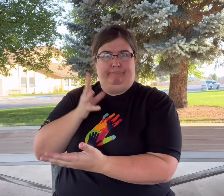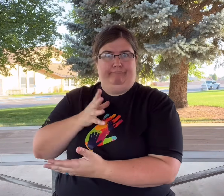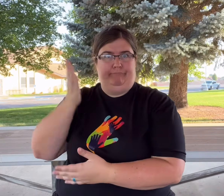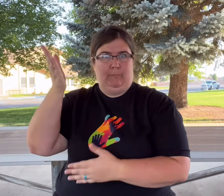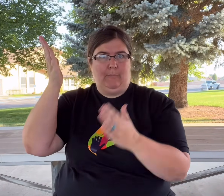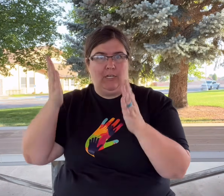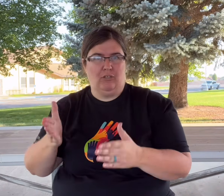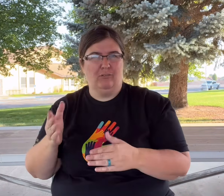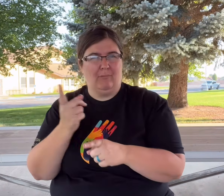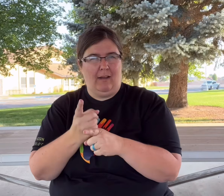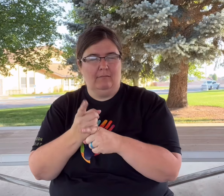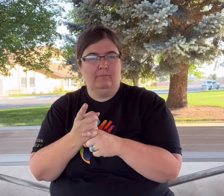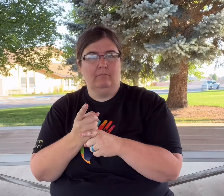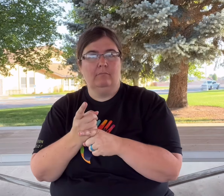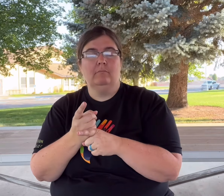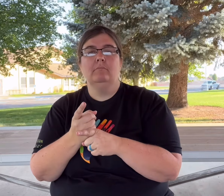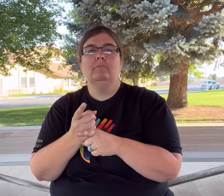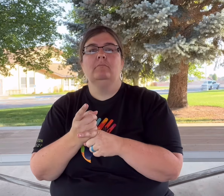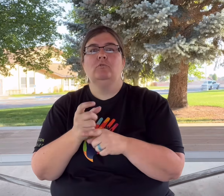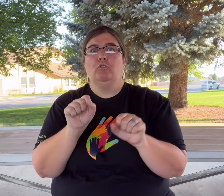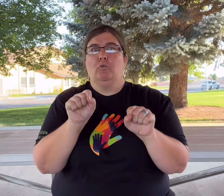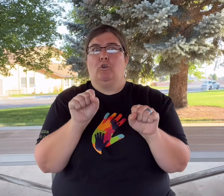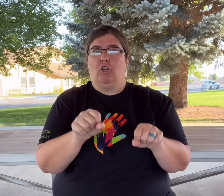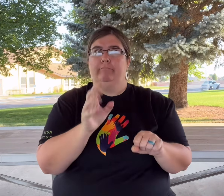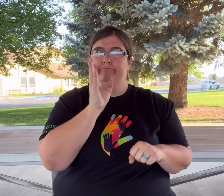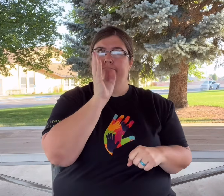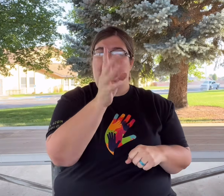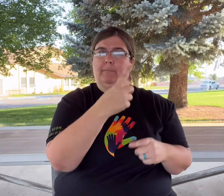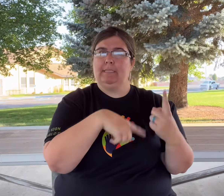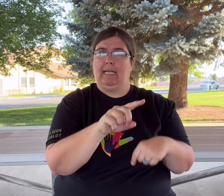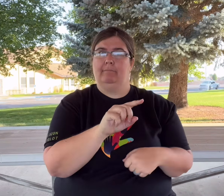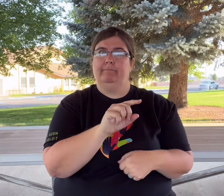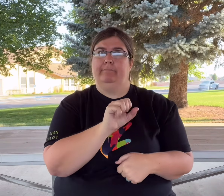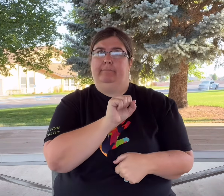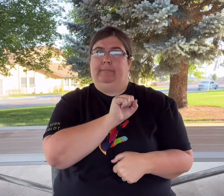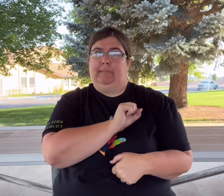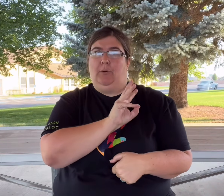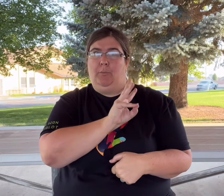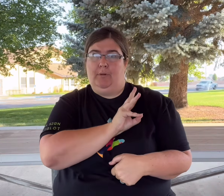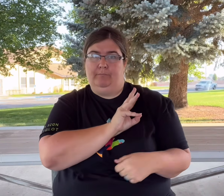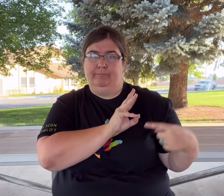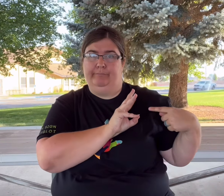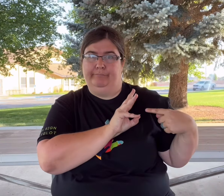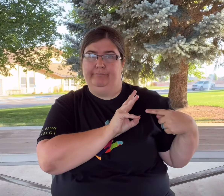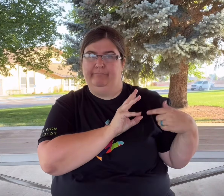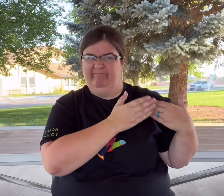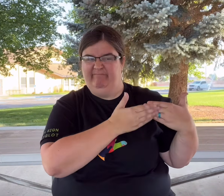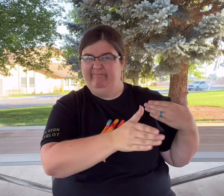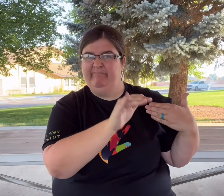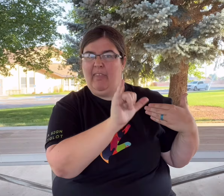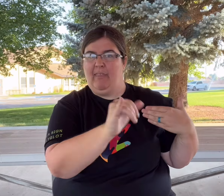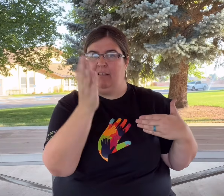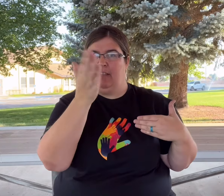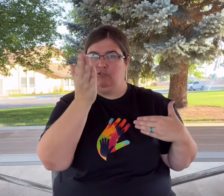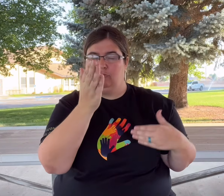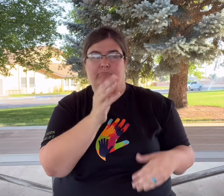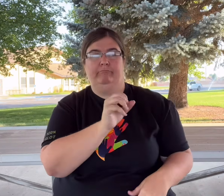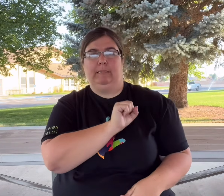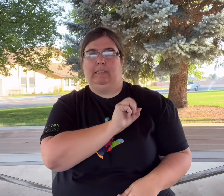formal presentation, right? So you could just make up a sign name for her like this, SW at the chest, to use for